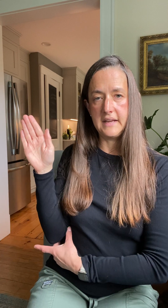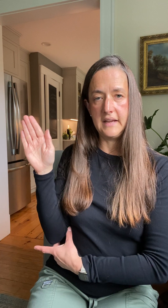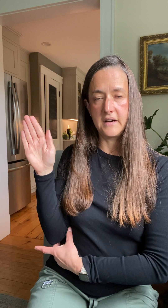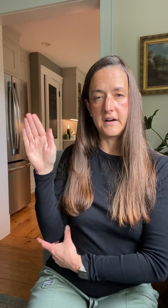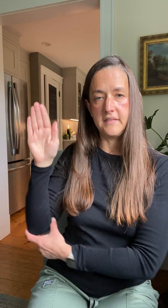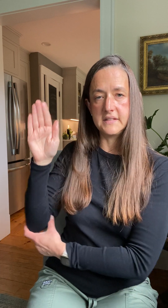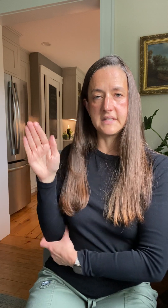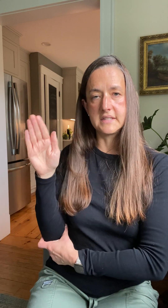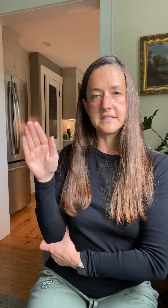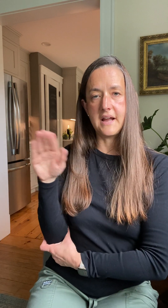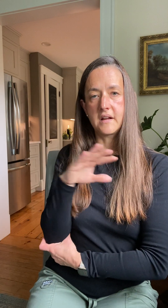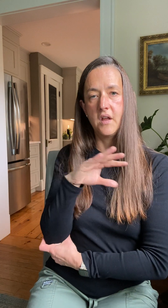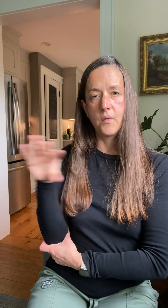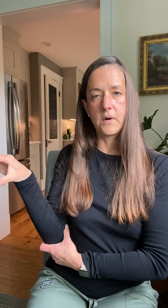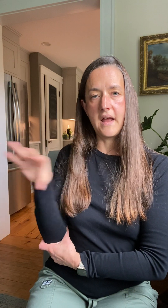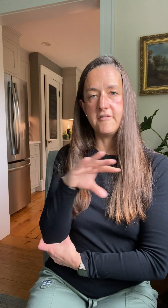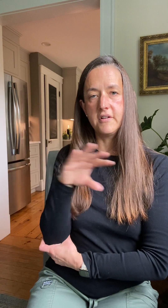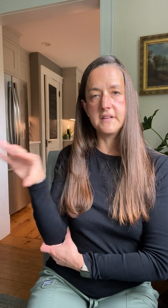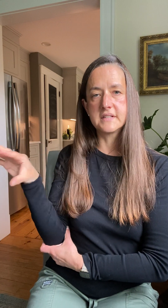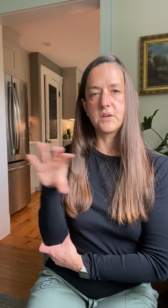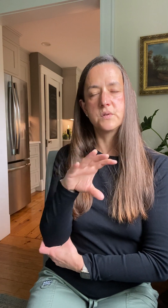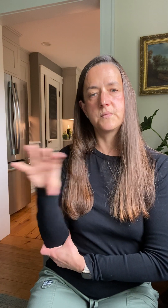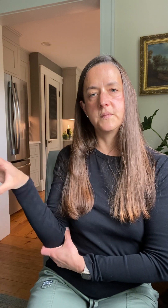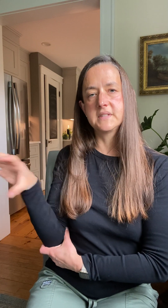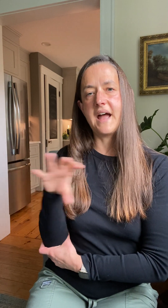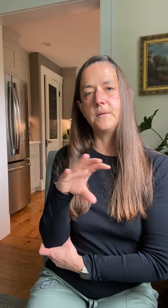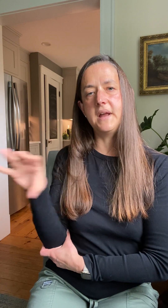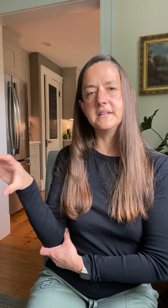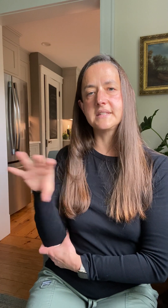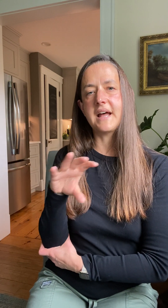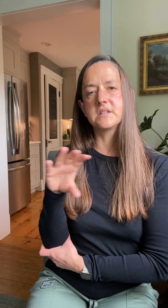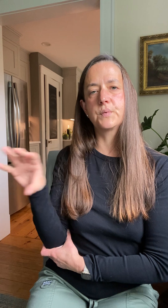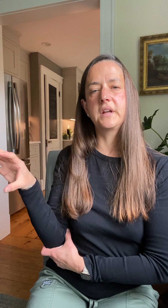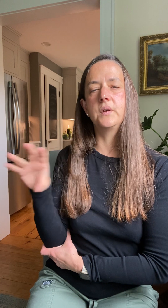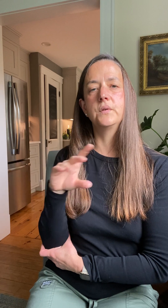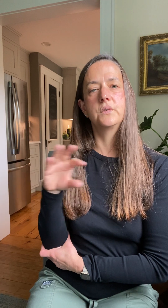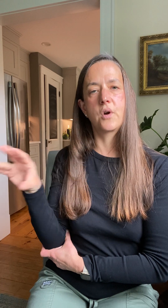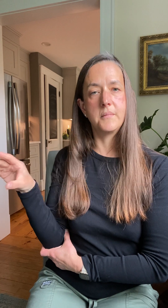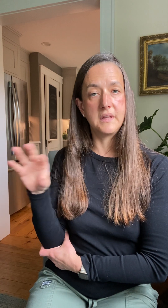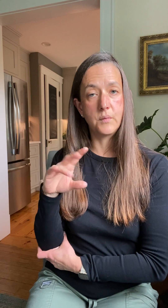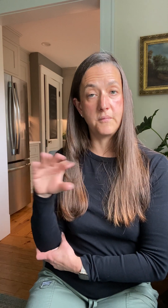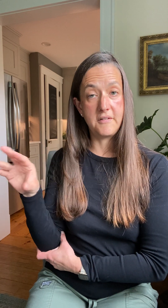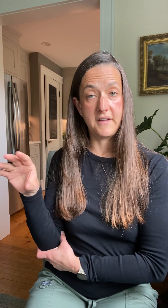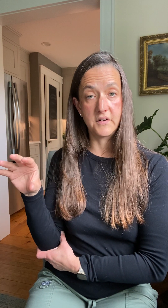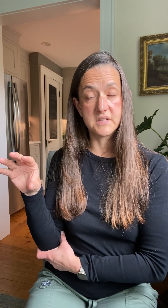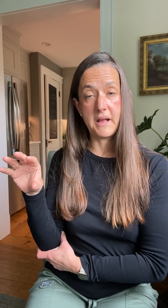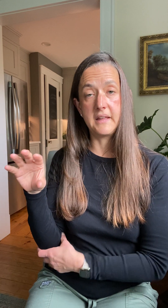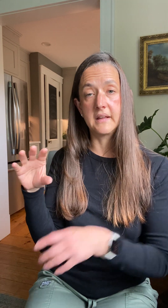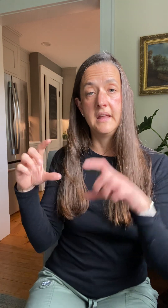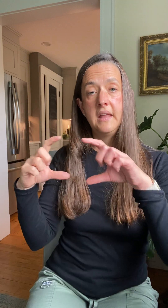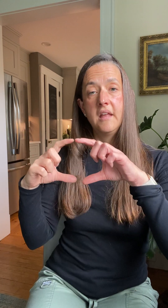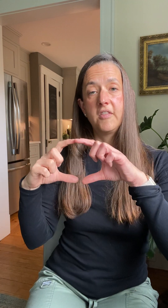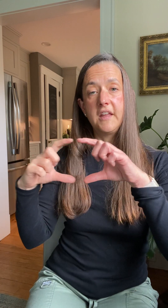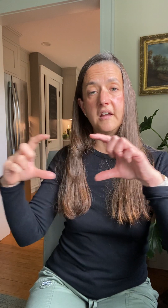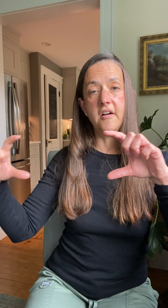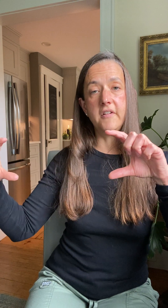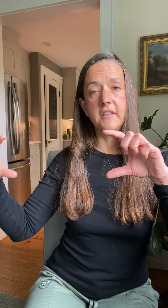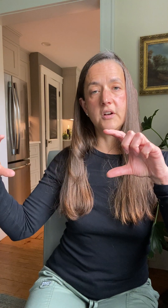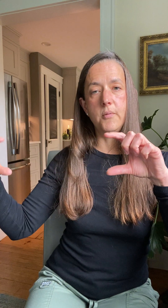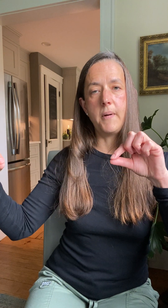here, and this is stuck. Wherever this goes sideways, that's where you normally would be finger spelling. Think of a little